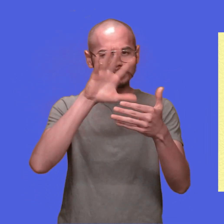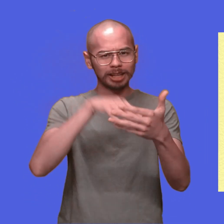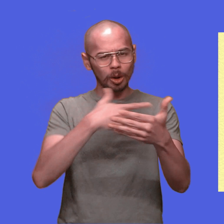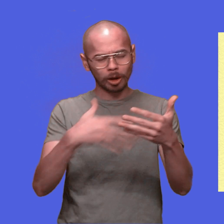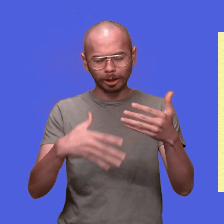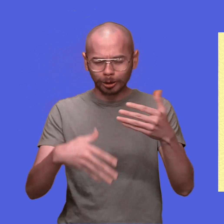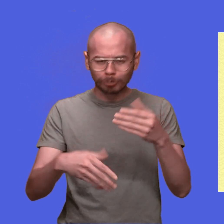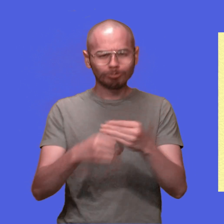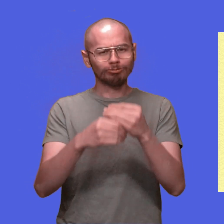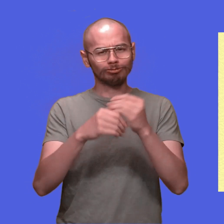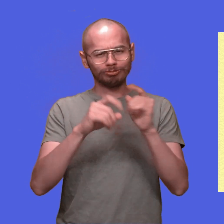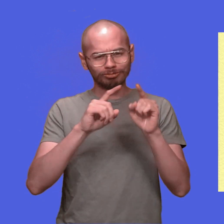Image 6.